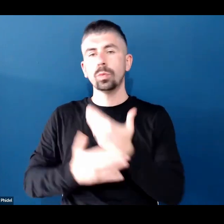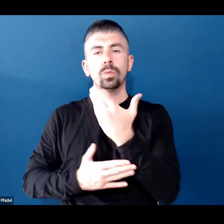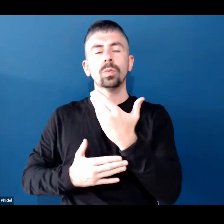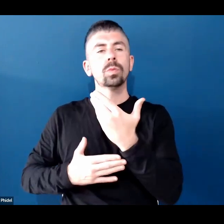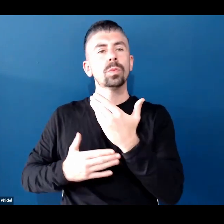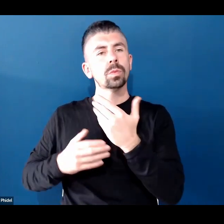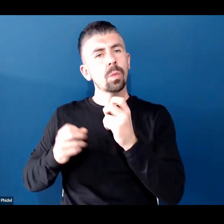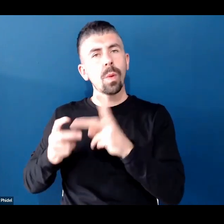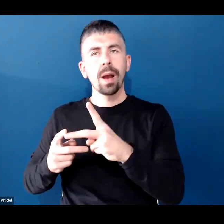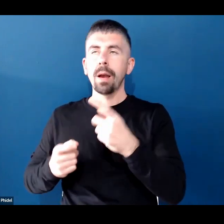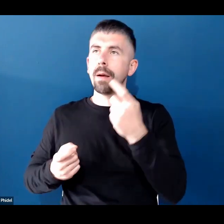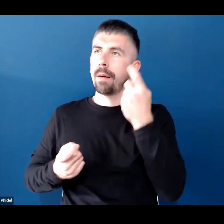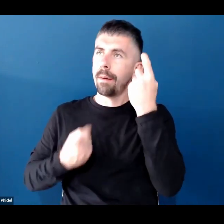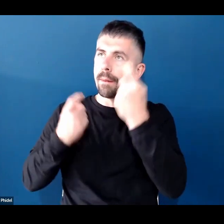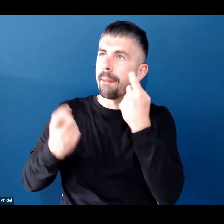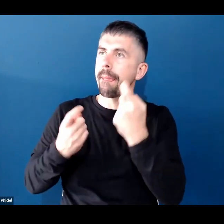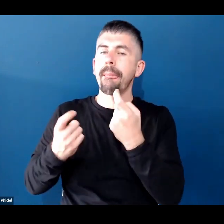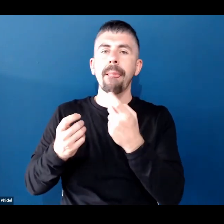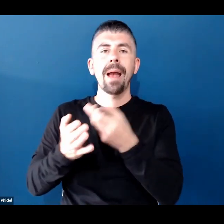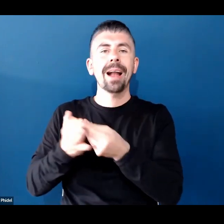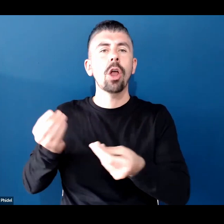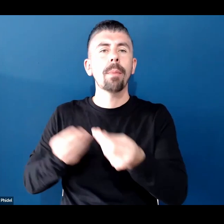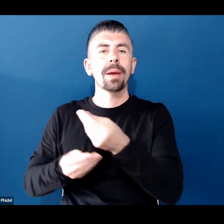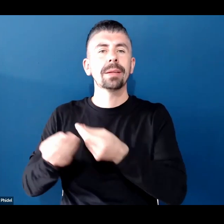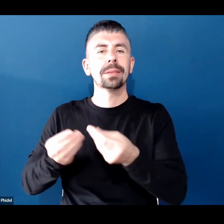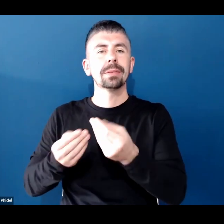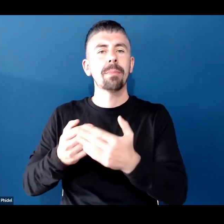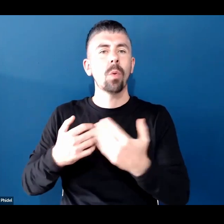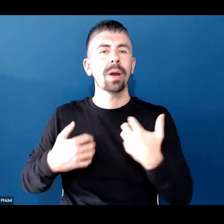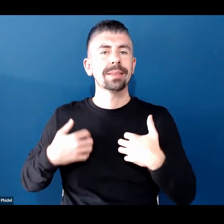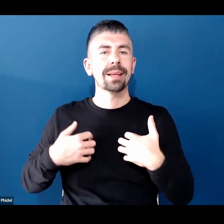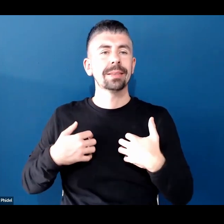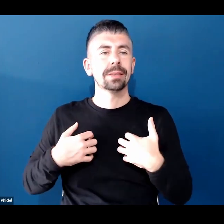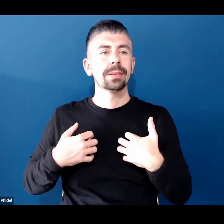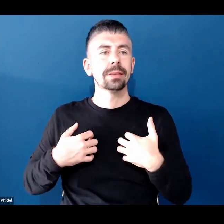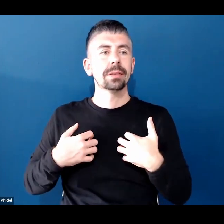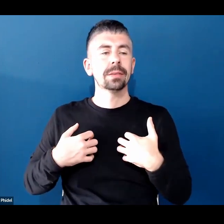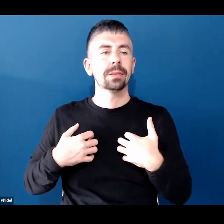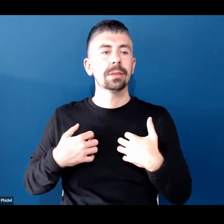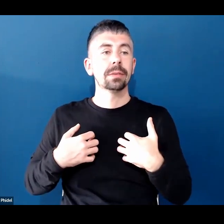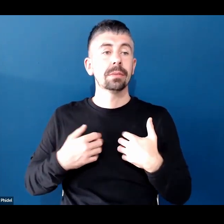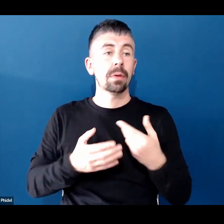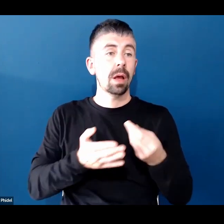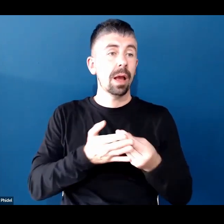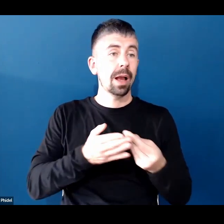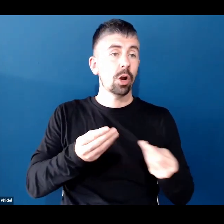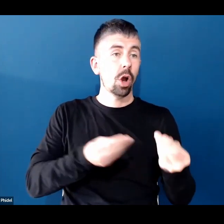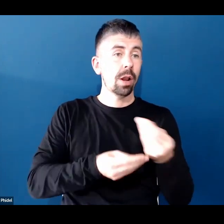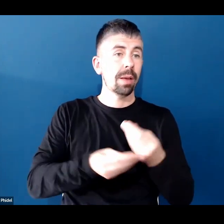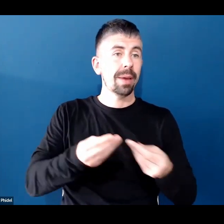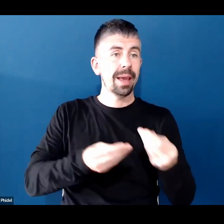to understand that economics was much more exciting when you re-embed the economy in nature.